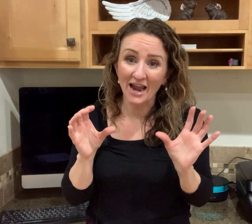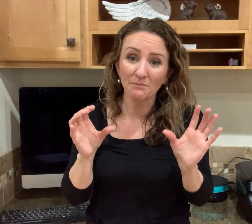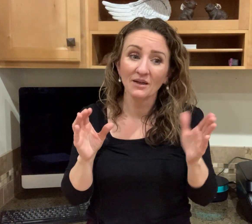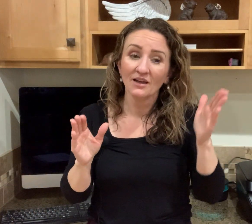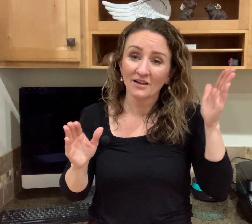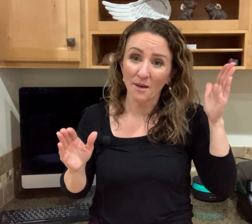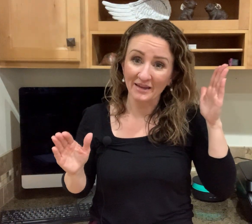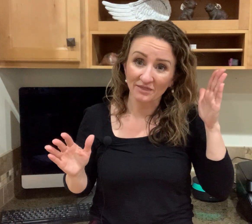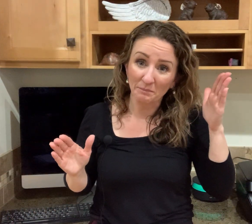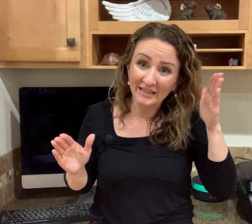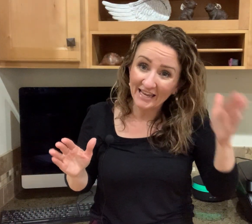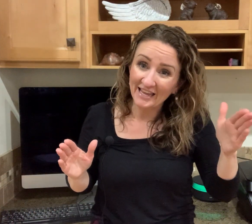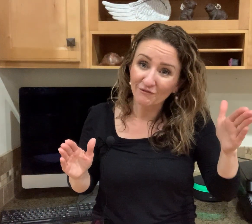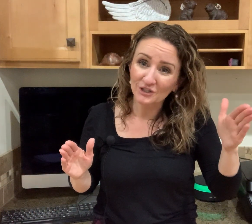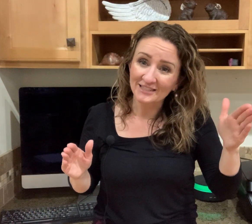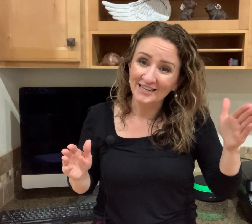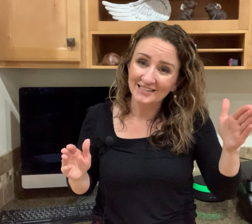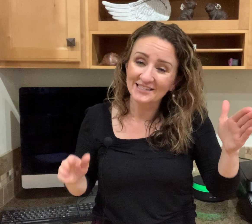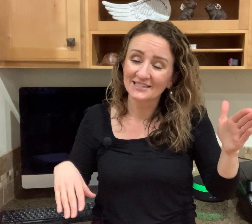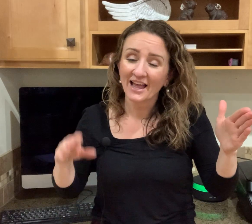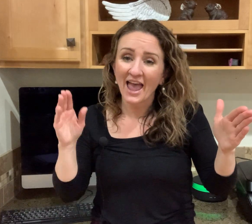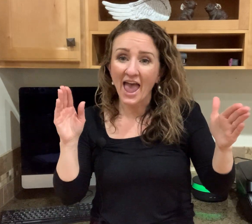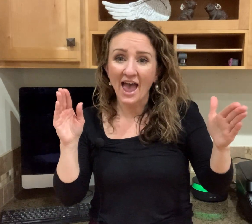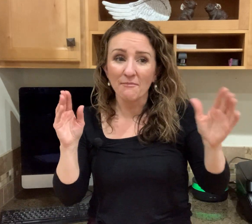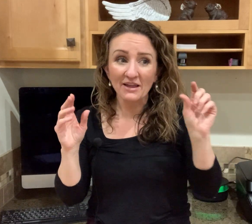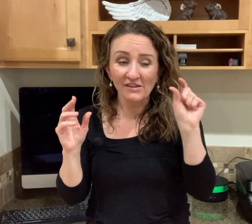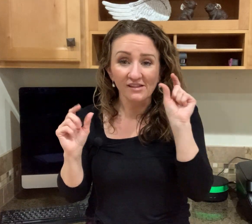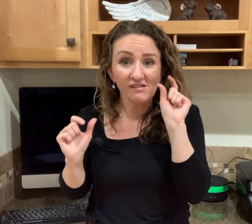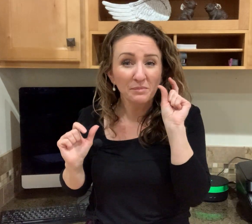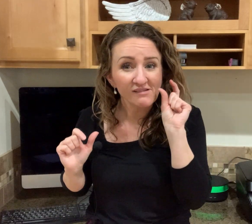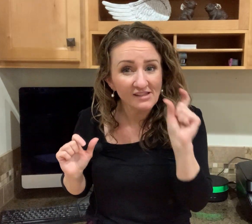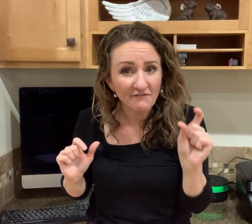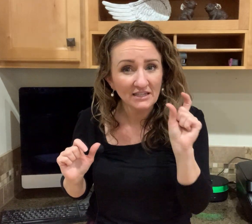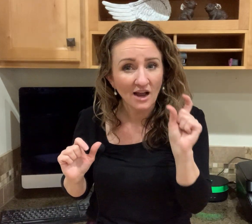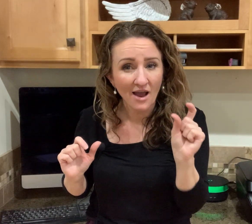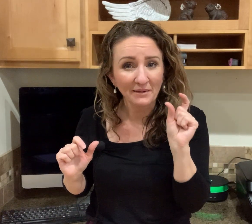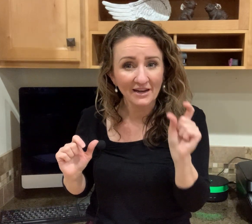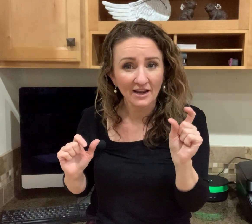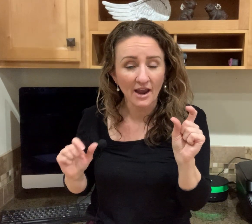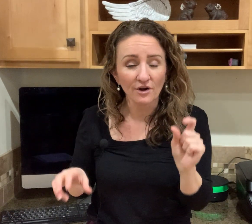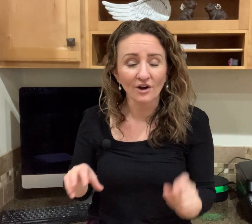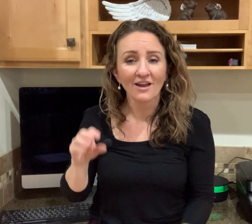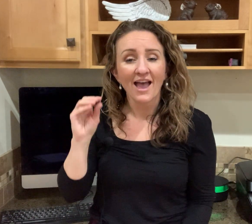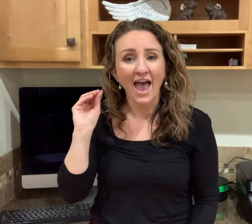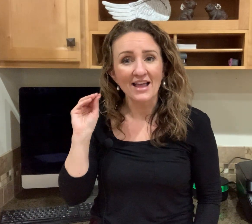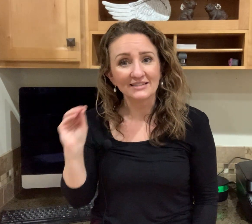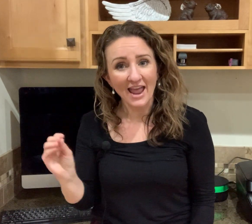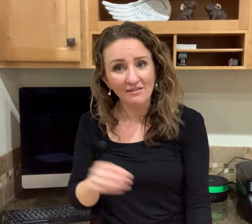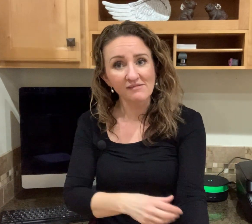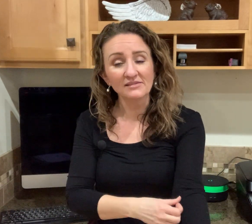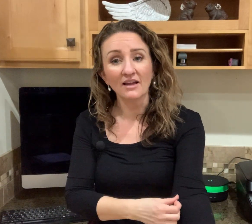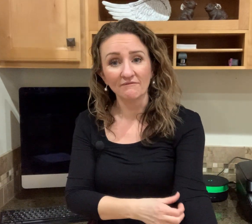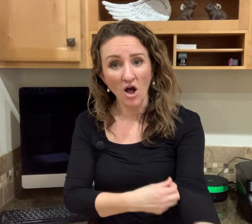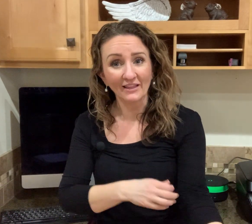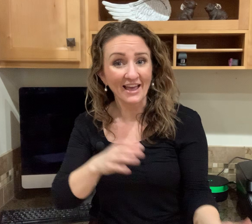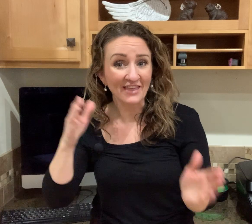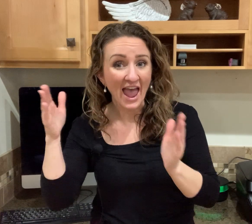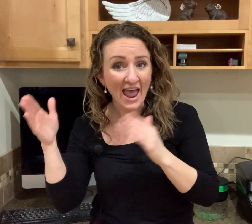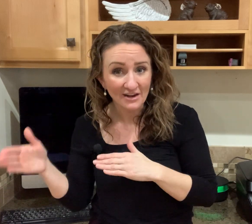time coming at the beginning of your sentence, if it's a specific time indicator, and tense falling at the end of